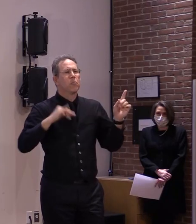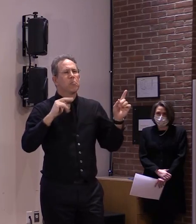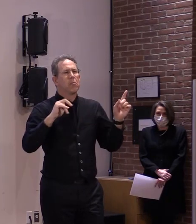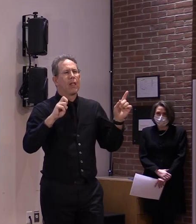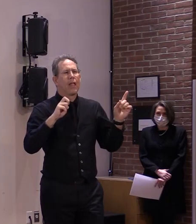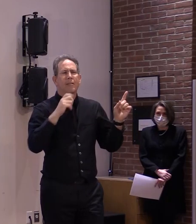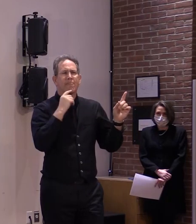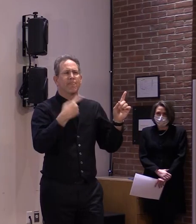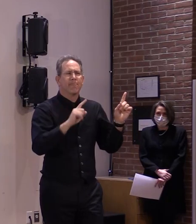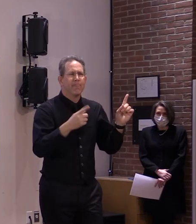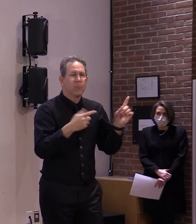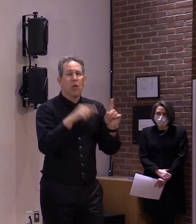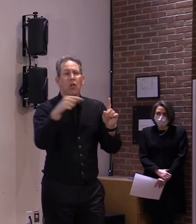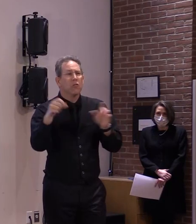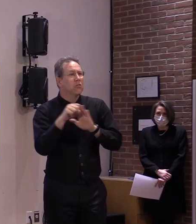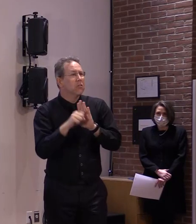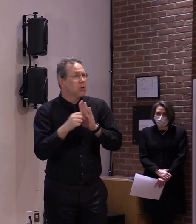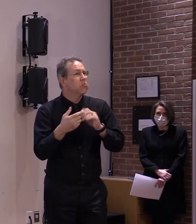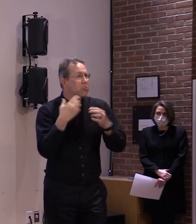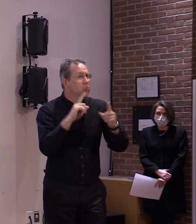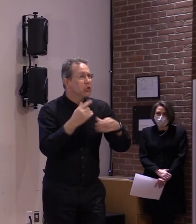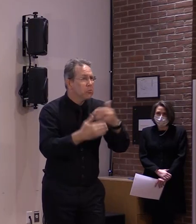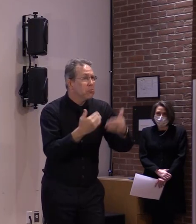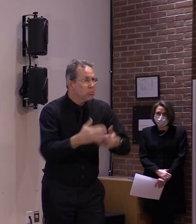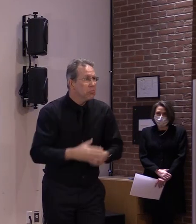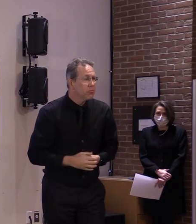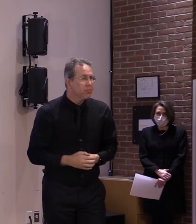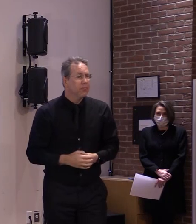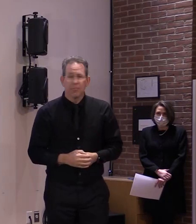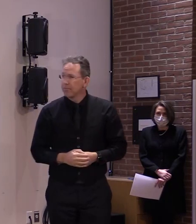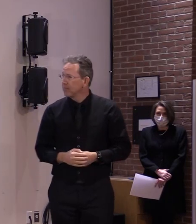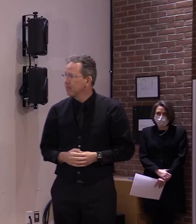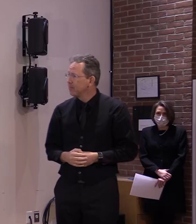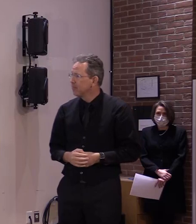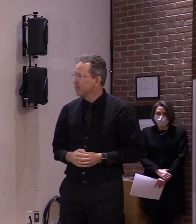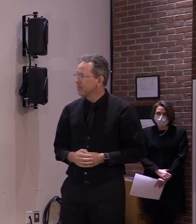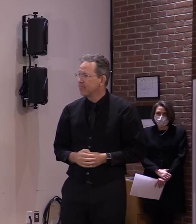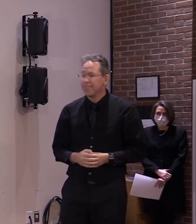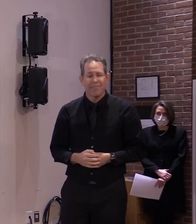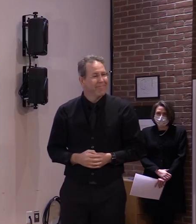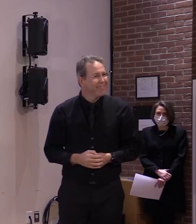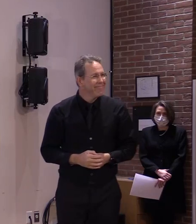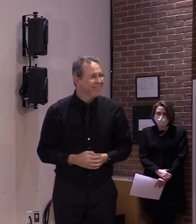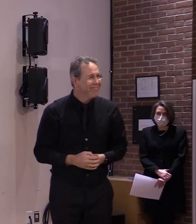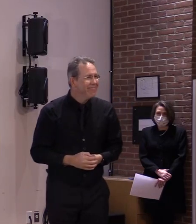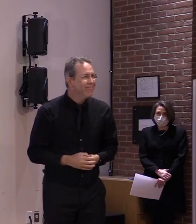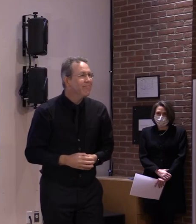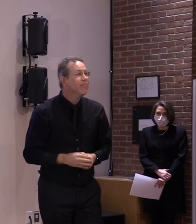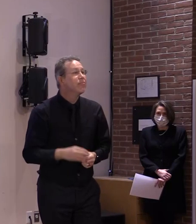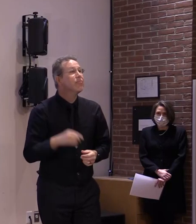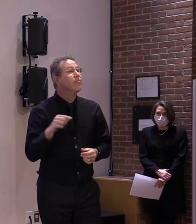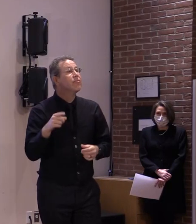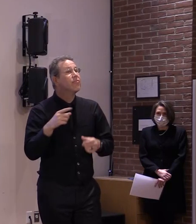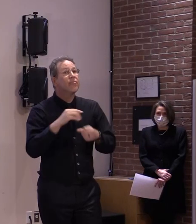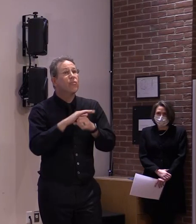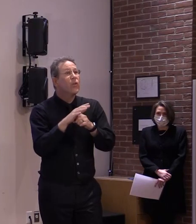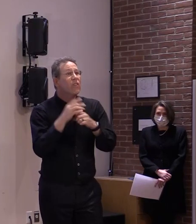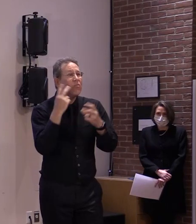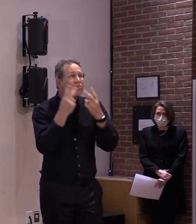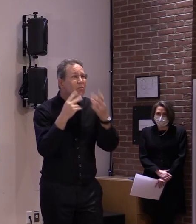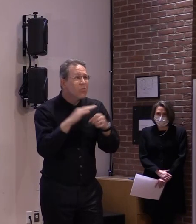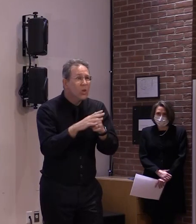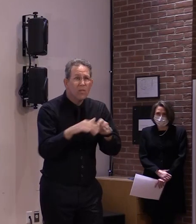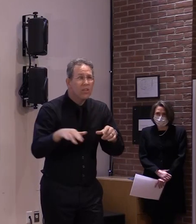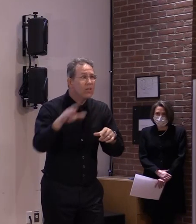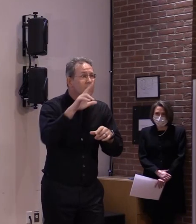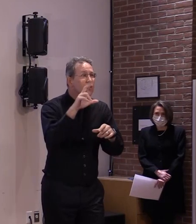sign that we've had in weeks that the COVID-19 situation is starting to improve in the states that surround Vermont as well, which will